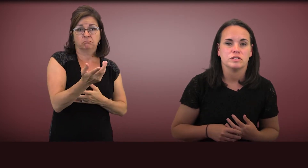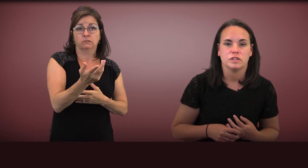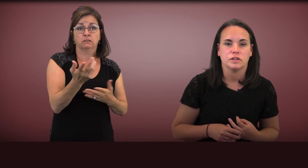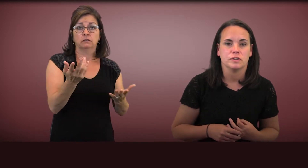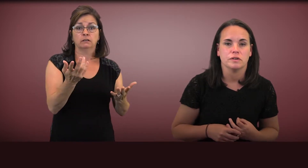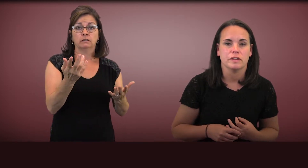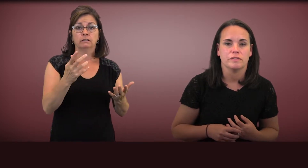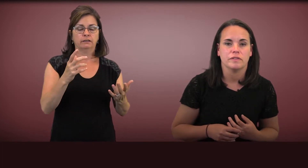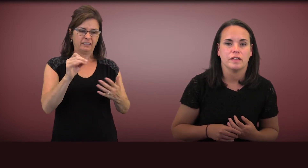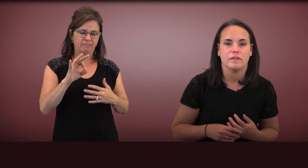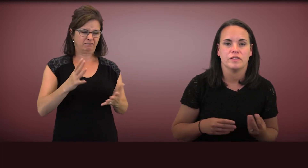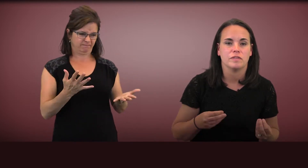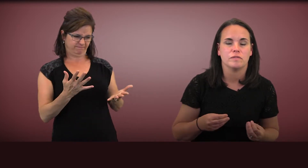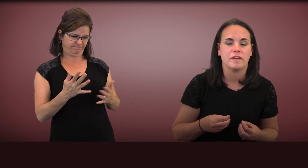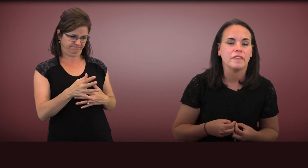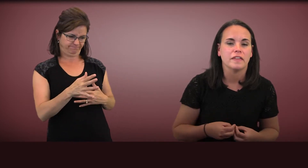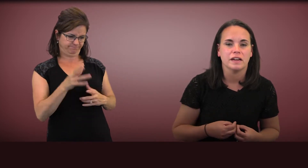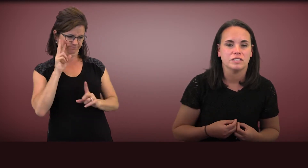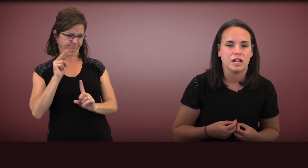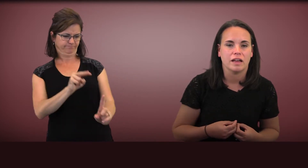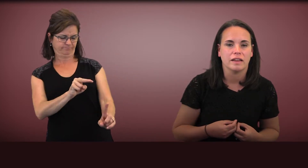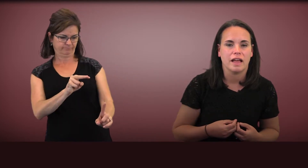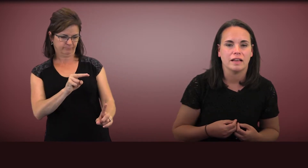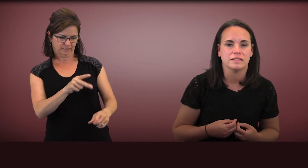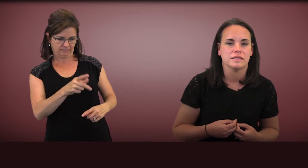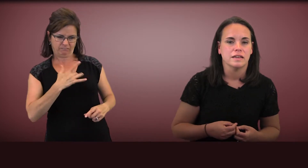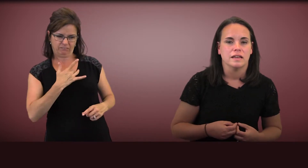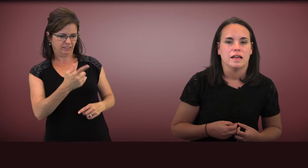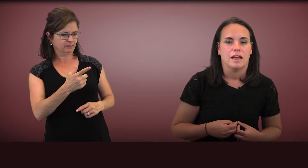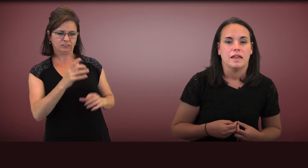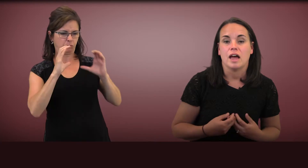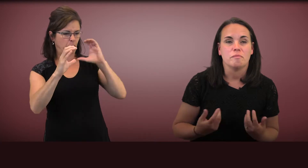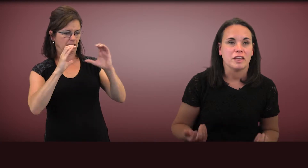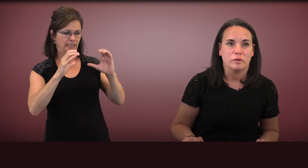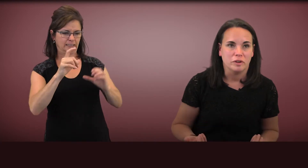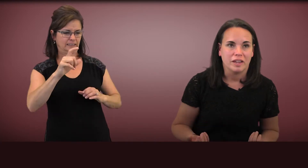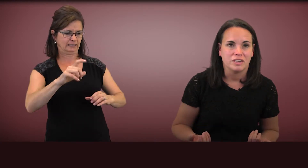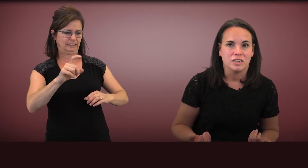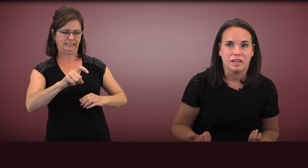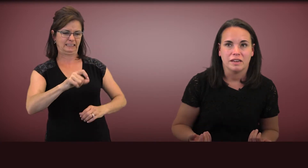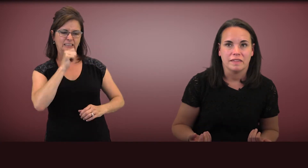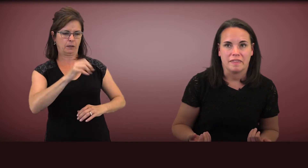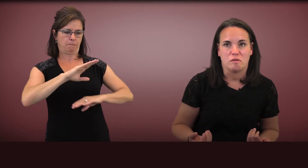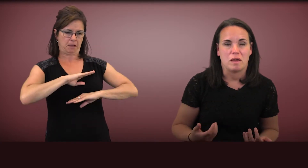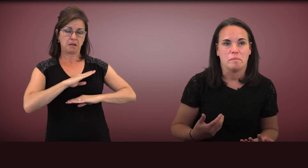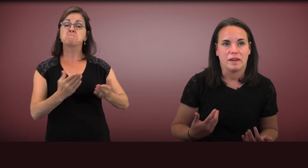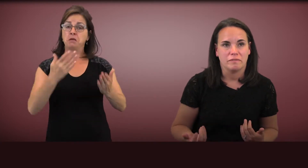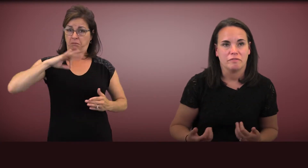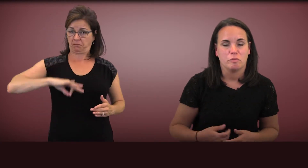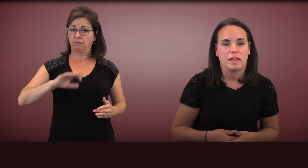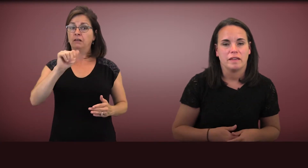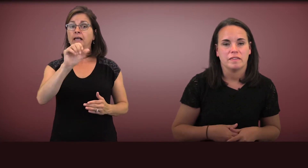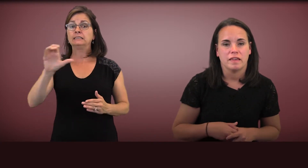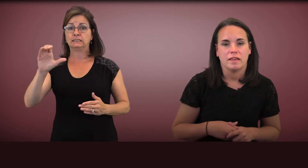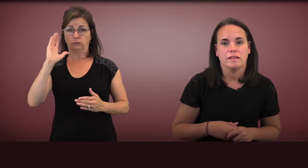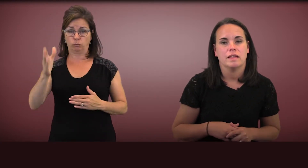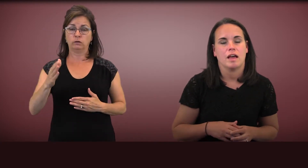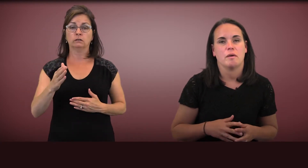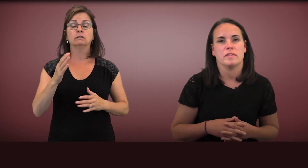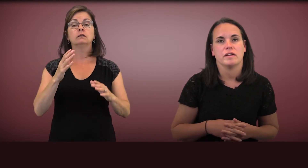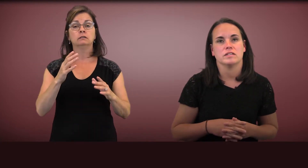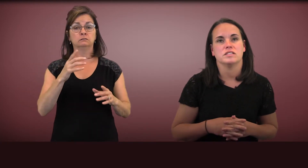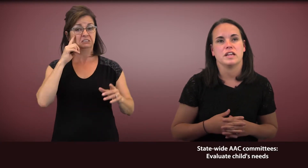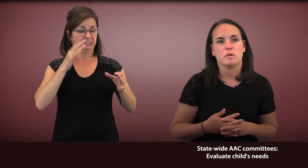to pursue, if it's felt that a child has an unmet communication need and that they might benefit from